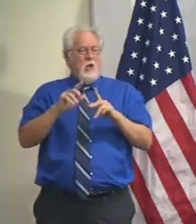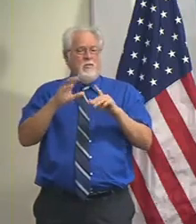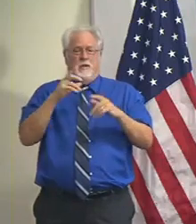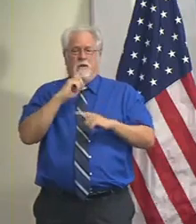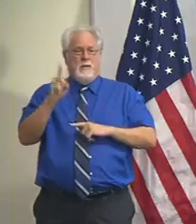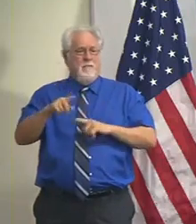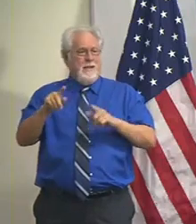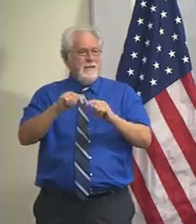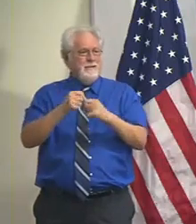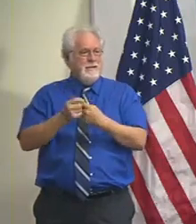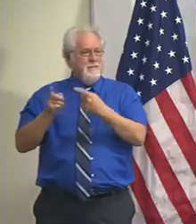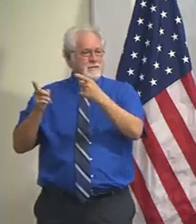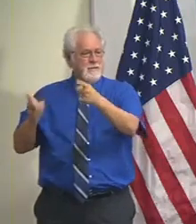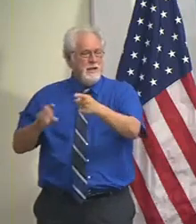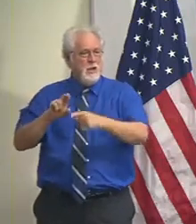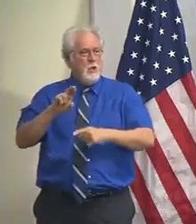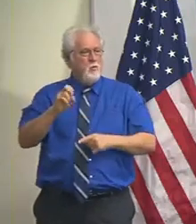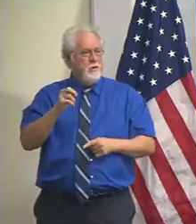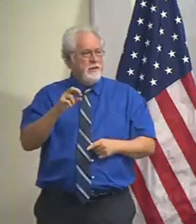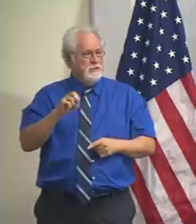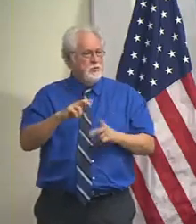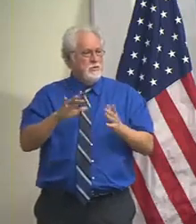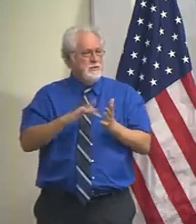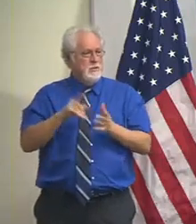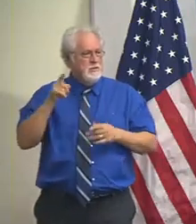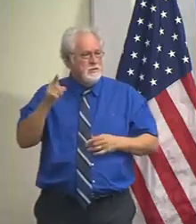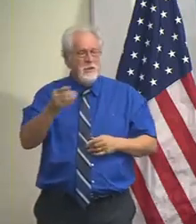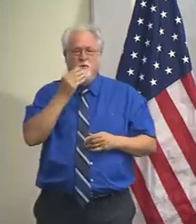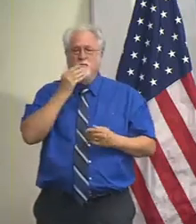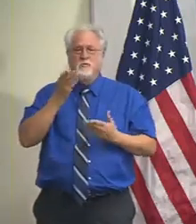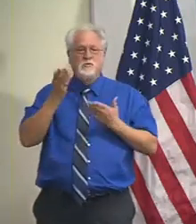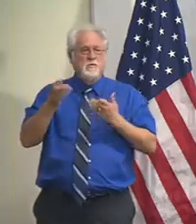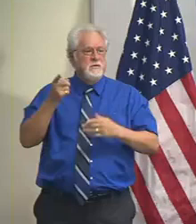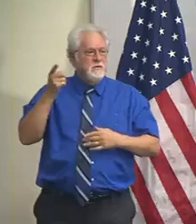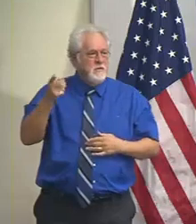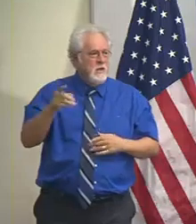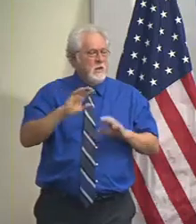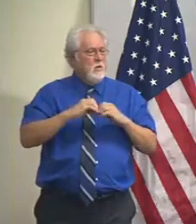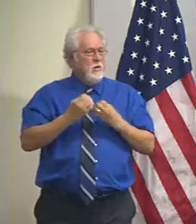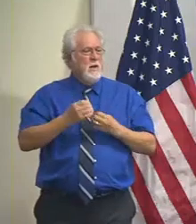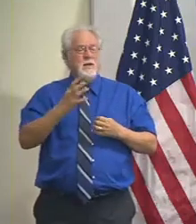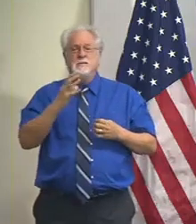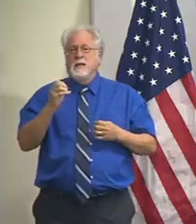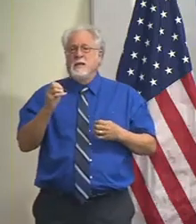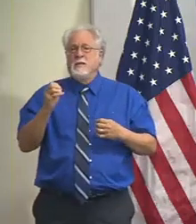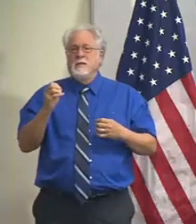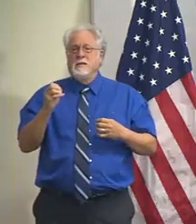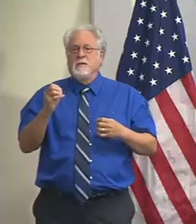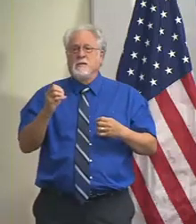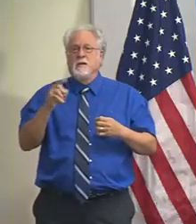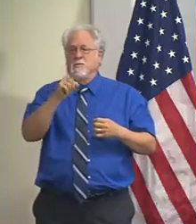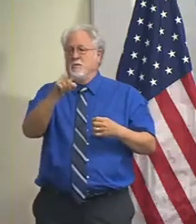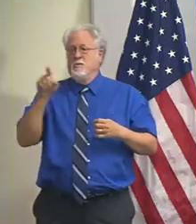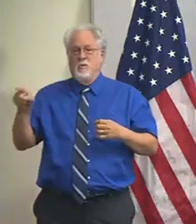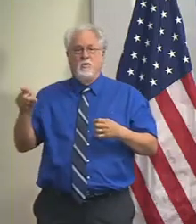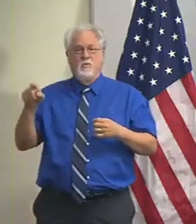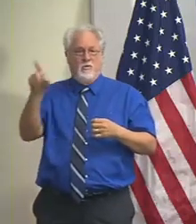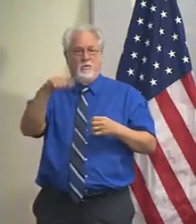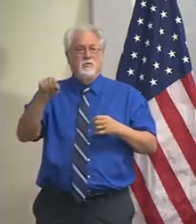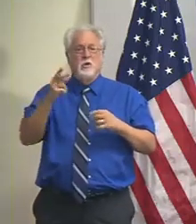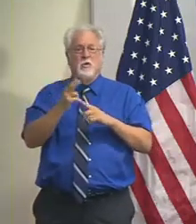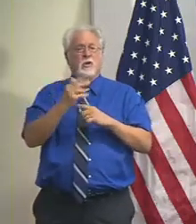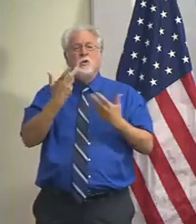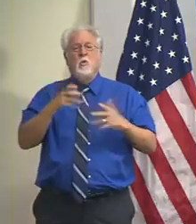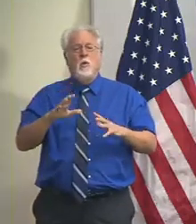and the resource centers located, and we've got the food service organized and going to these hotels. And so we really want